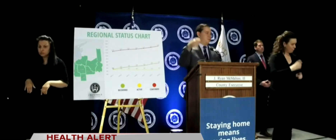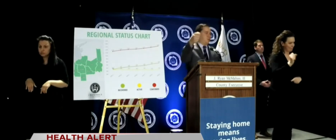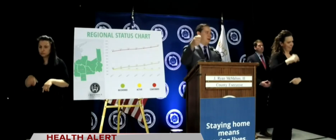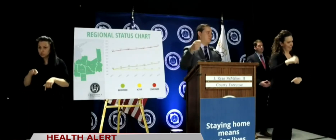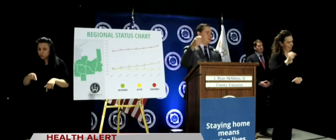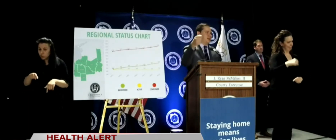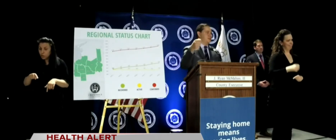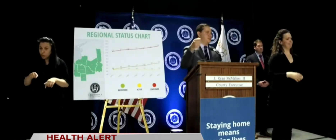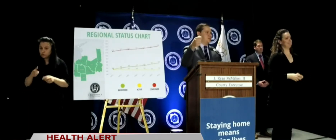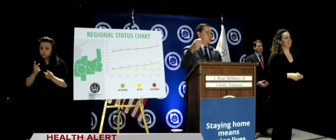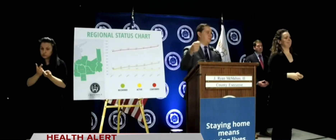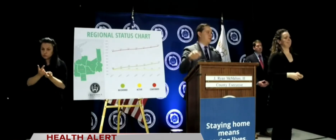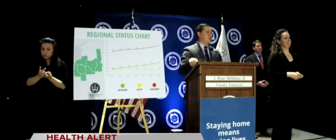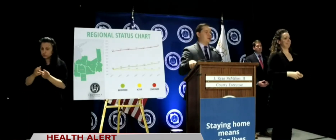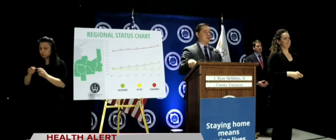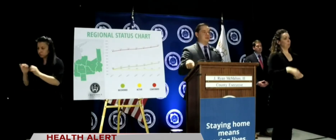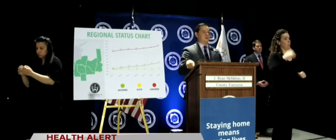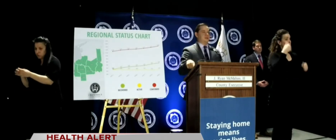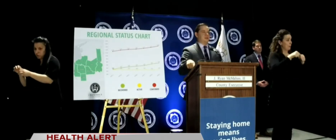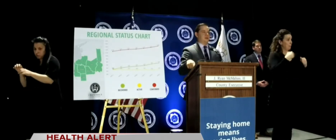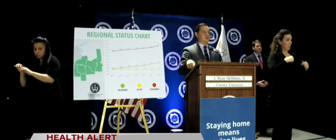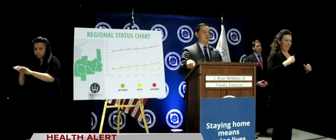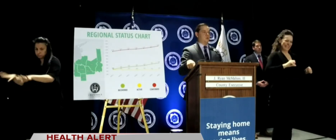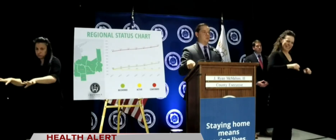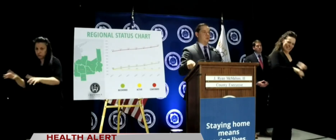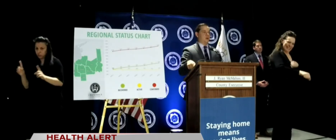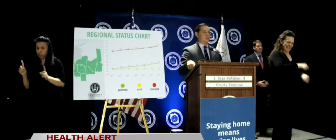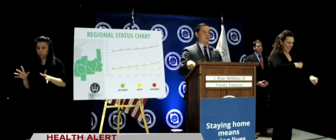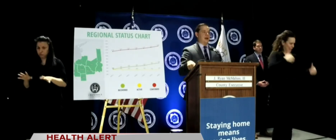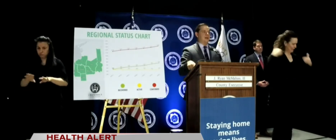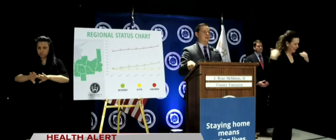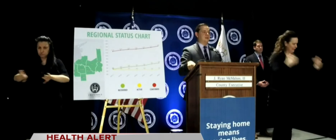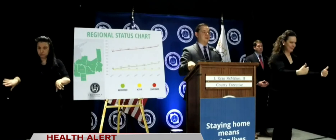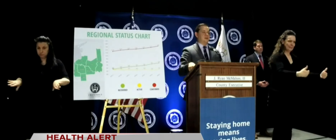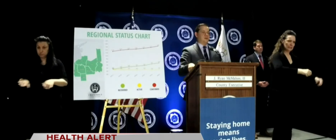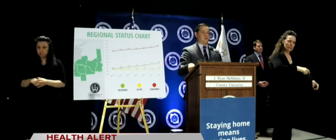out there proactively testing these people. So we're